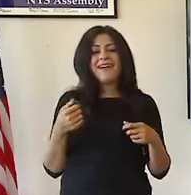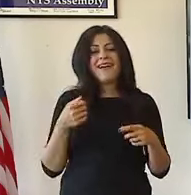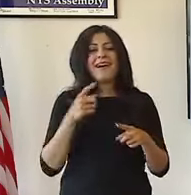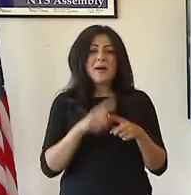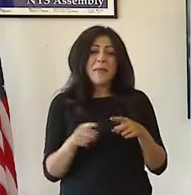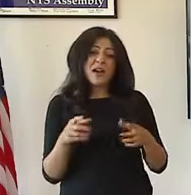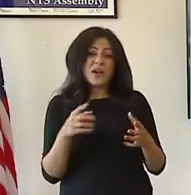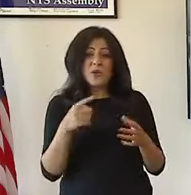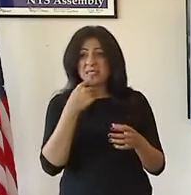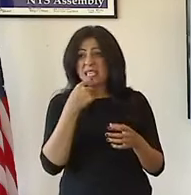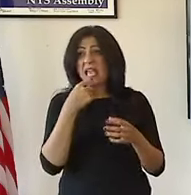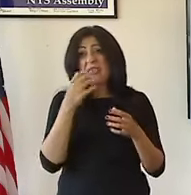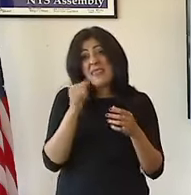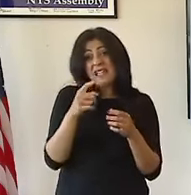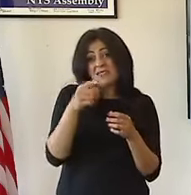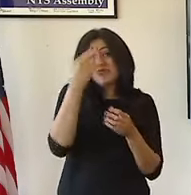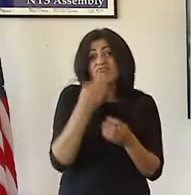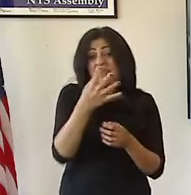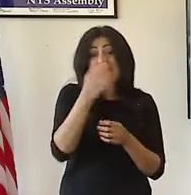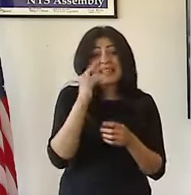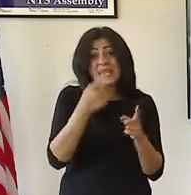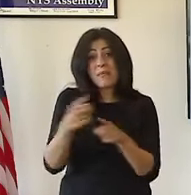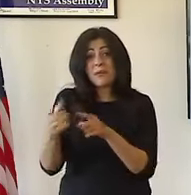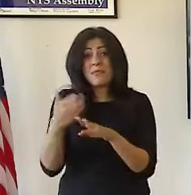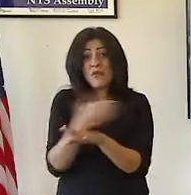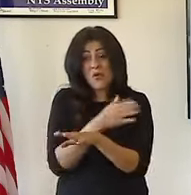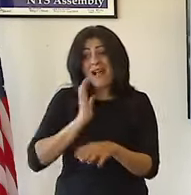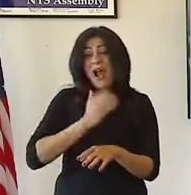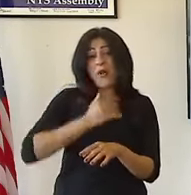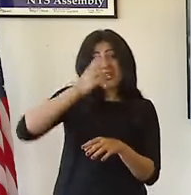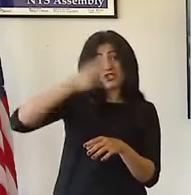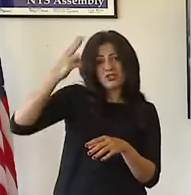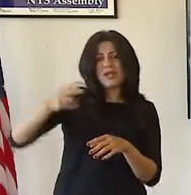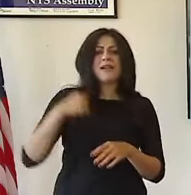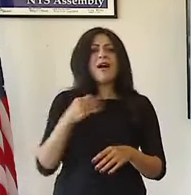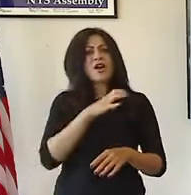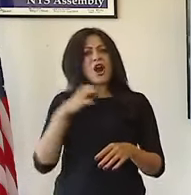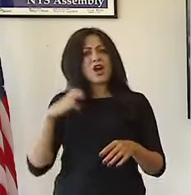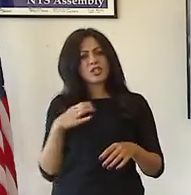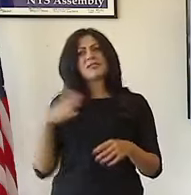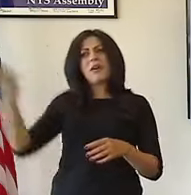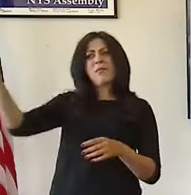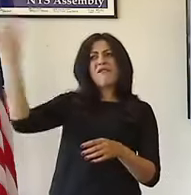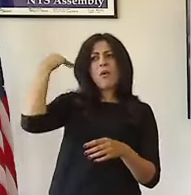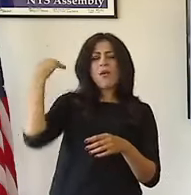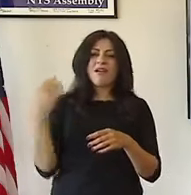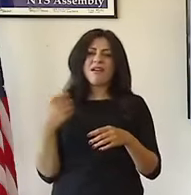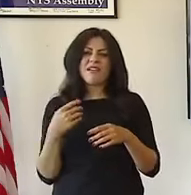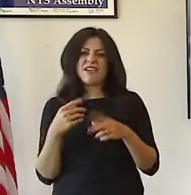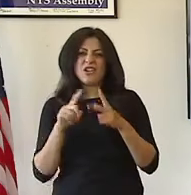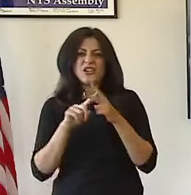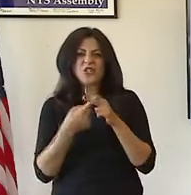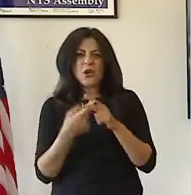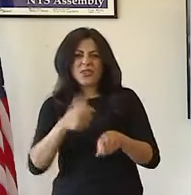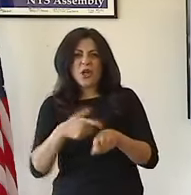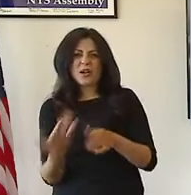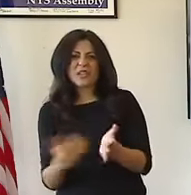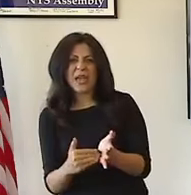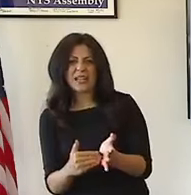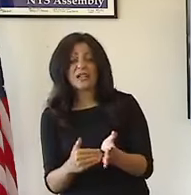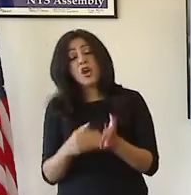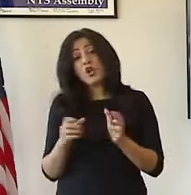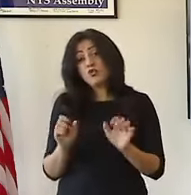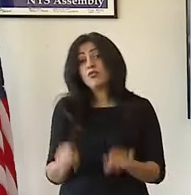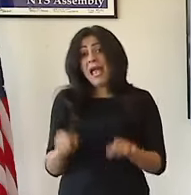which by the way has happened in our history, just so you know, Congress and has taken steps to sort of reset the clock, and it's possible that you can